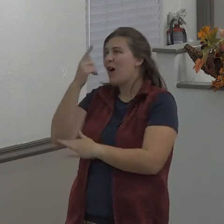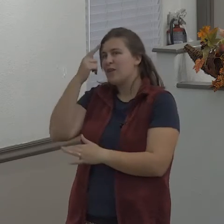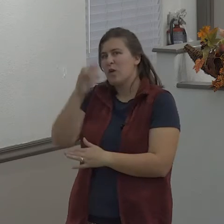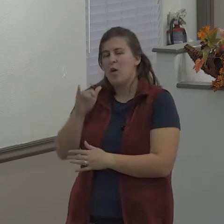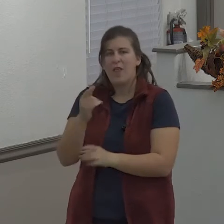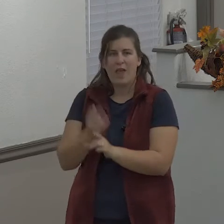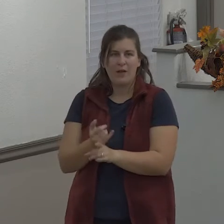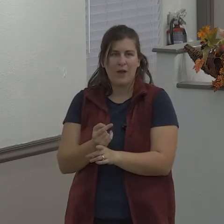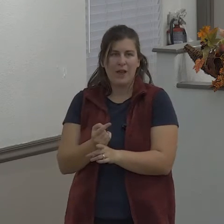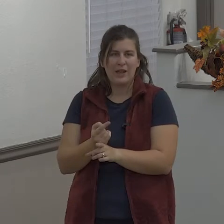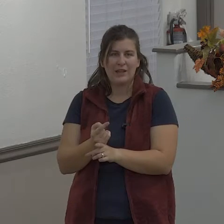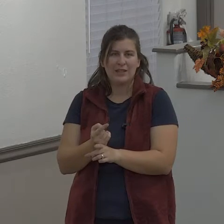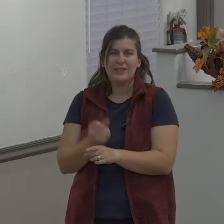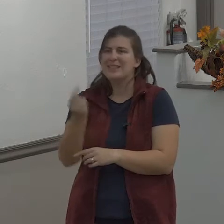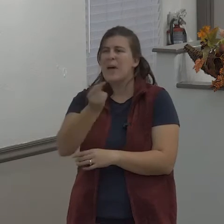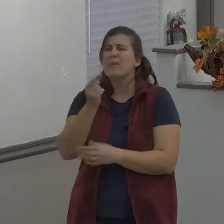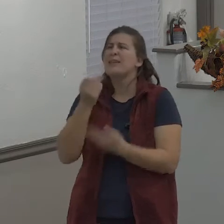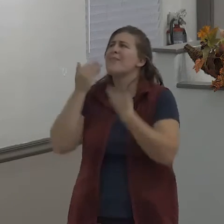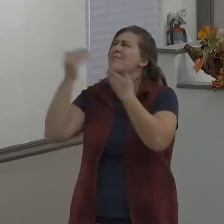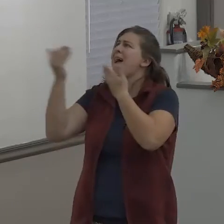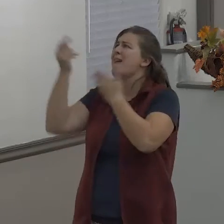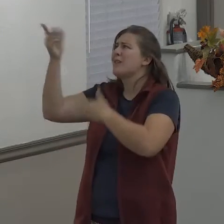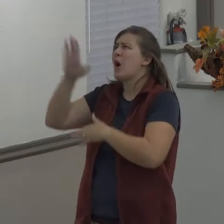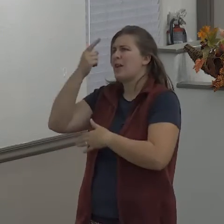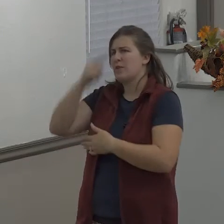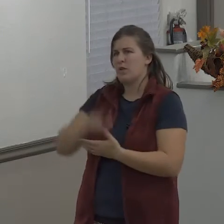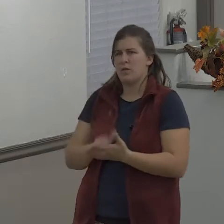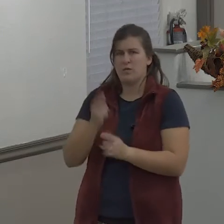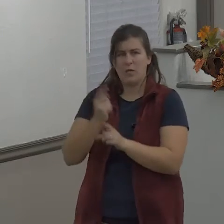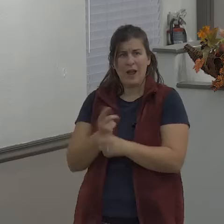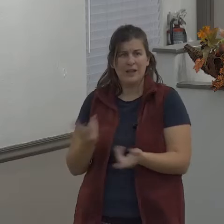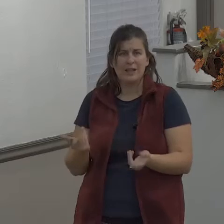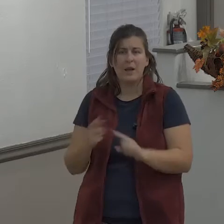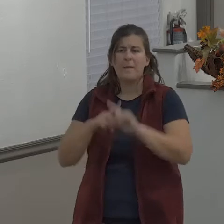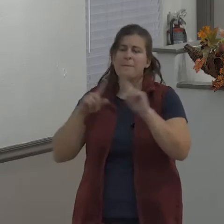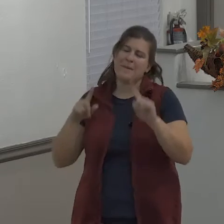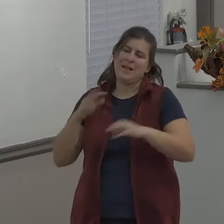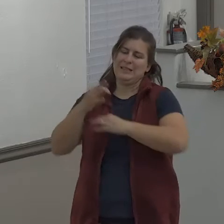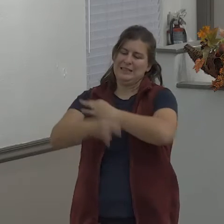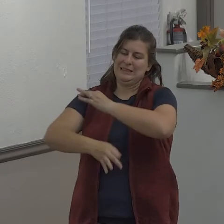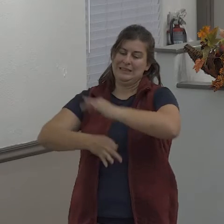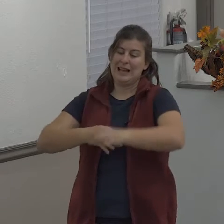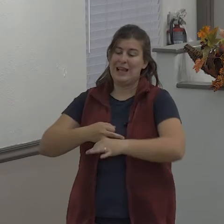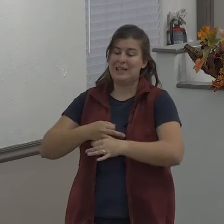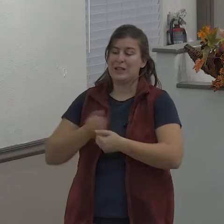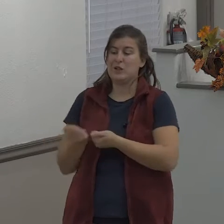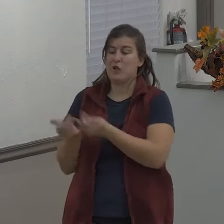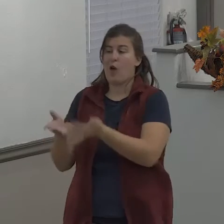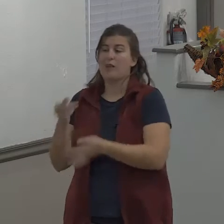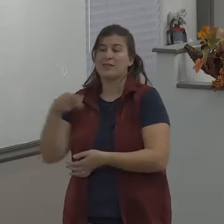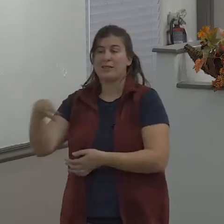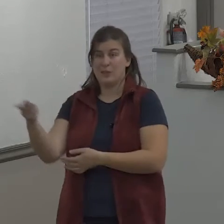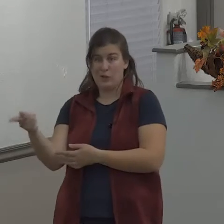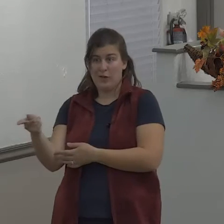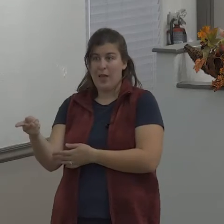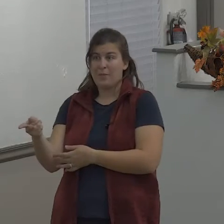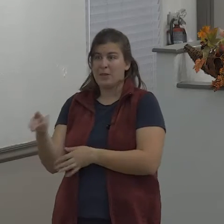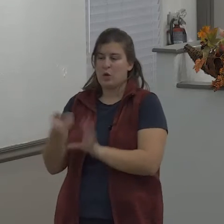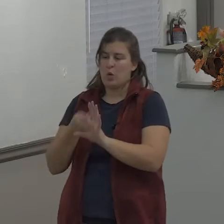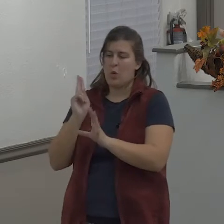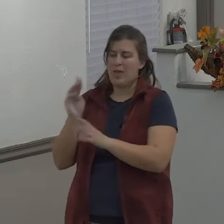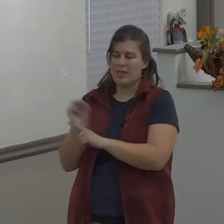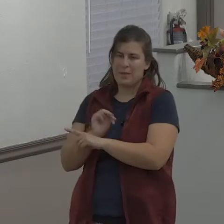for. Something to really thank God for. But instead, what it did was it knocked them right out of the